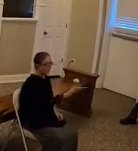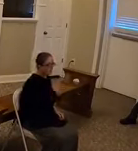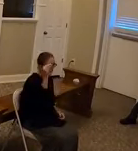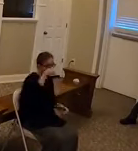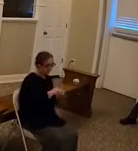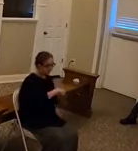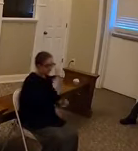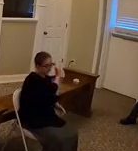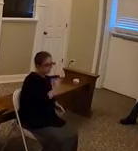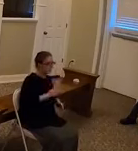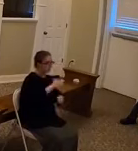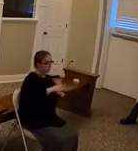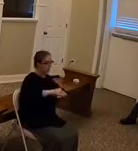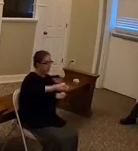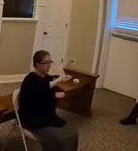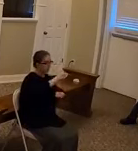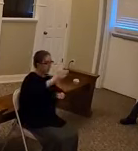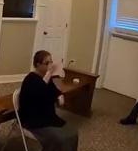his kingdom.